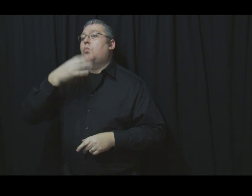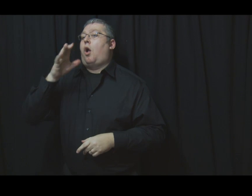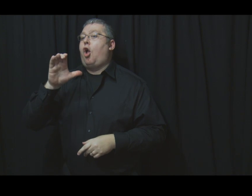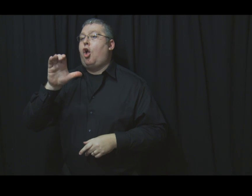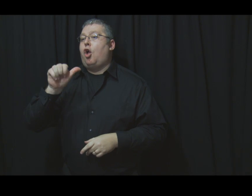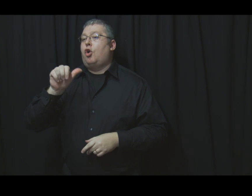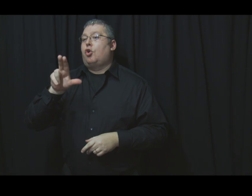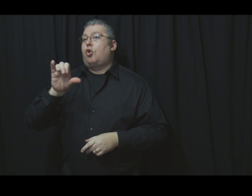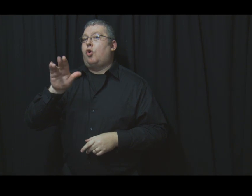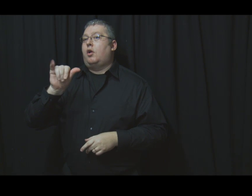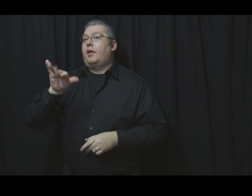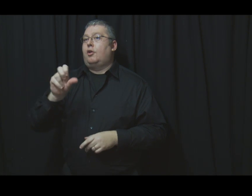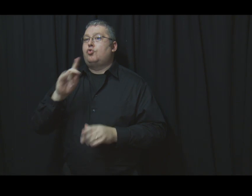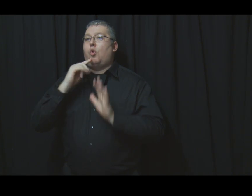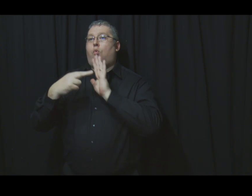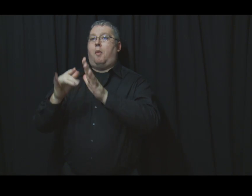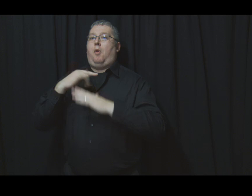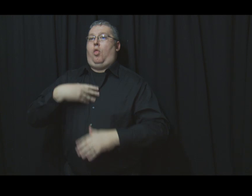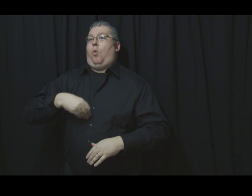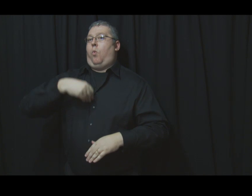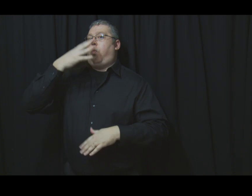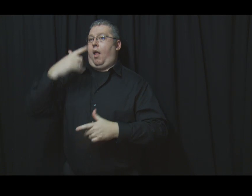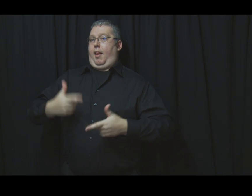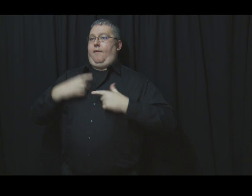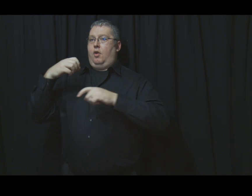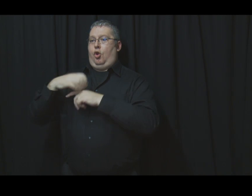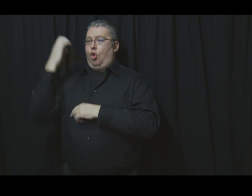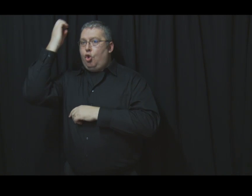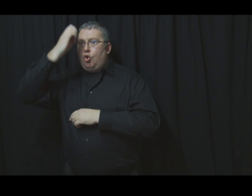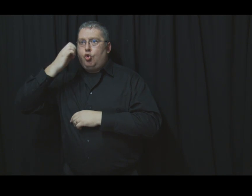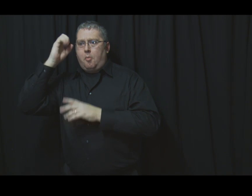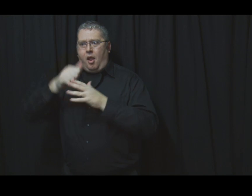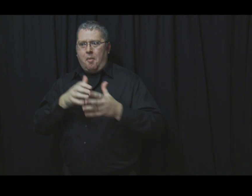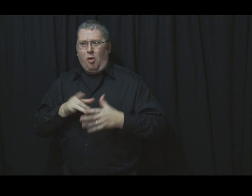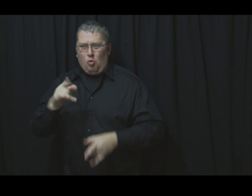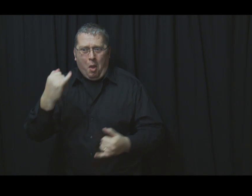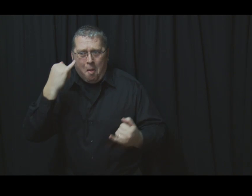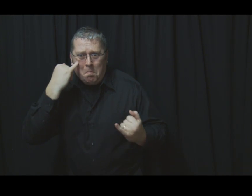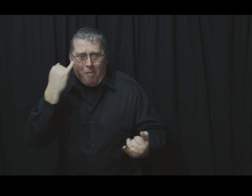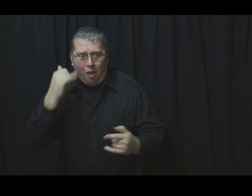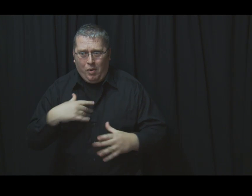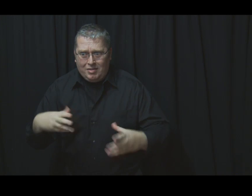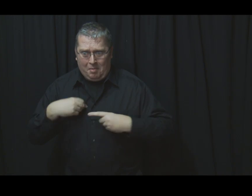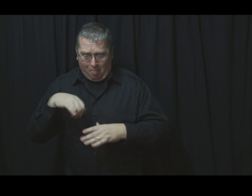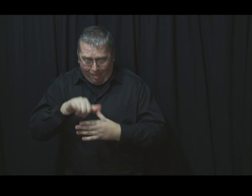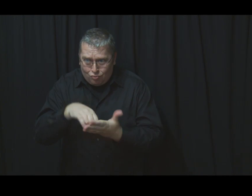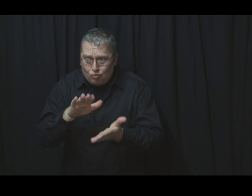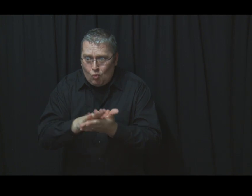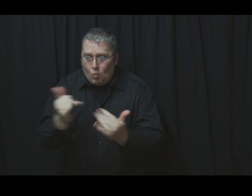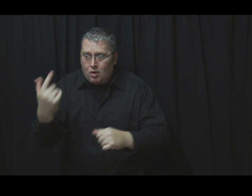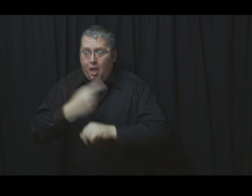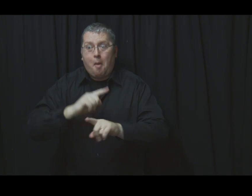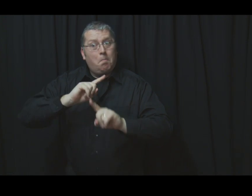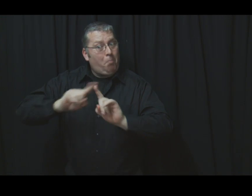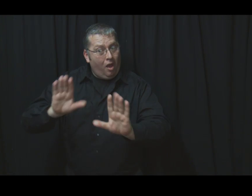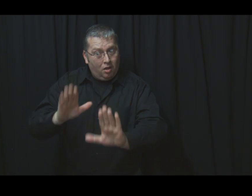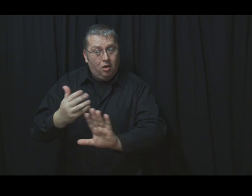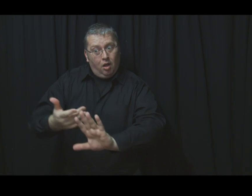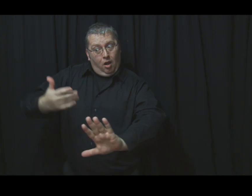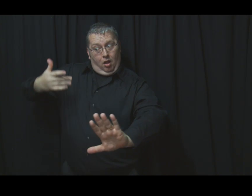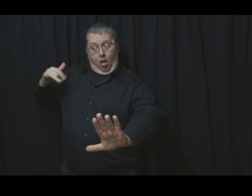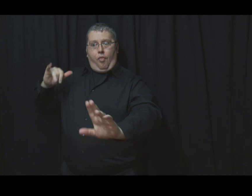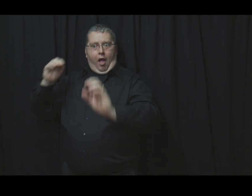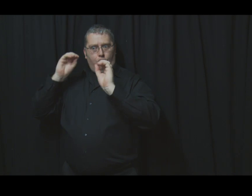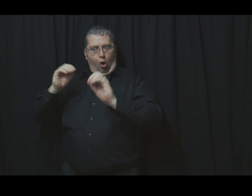represented by the civilized white inhabitants of Europe and America. Can you imagine if that was in the public schools today? And yet, that's what was taught, but it was based